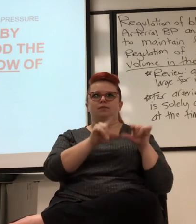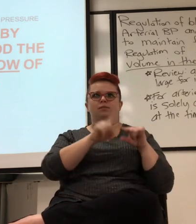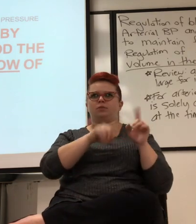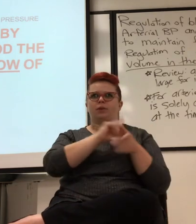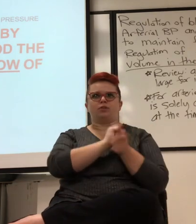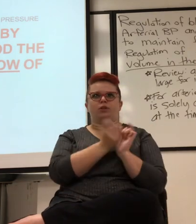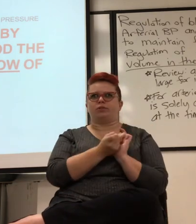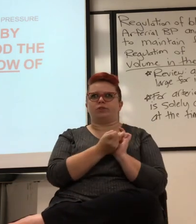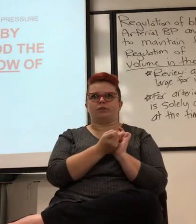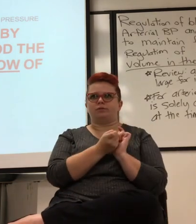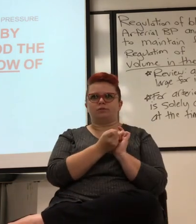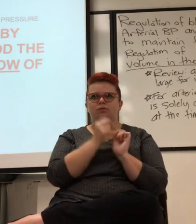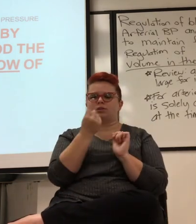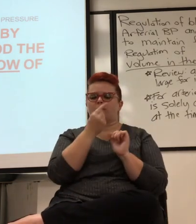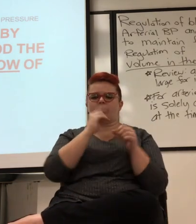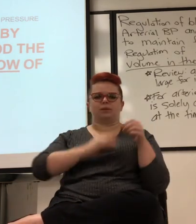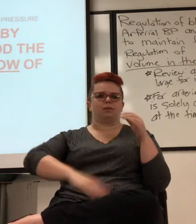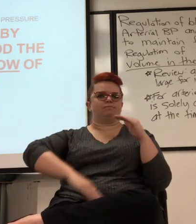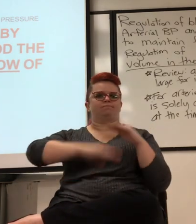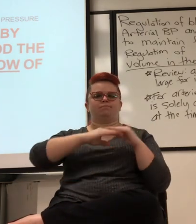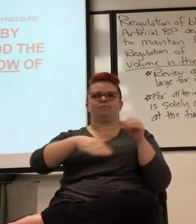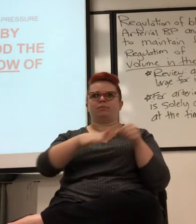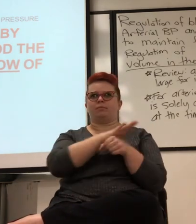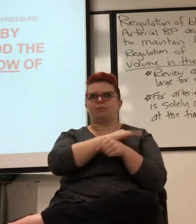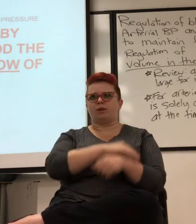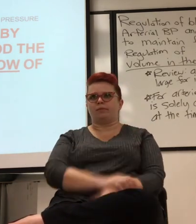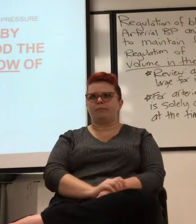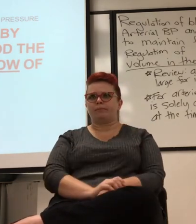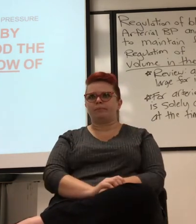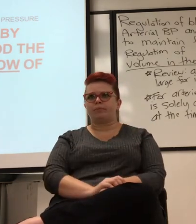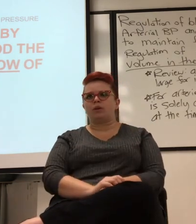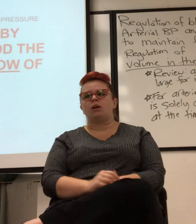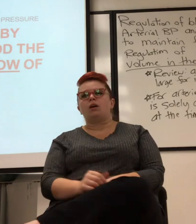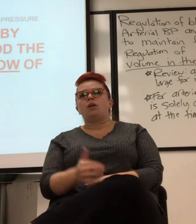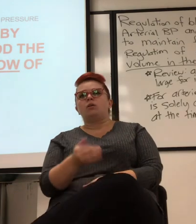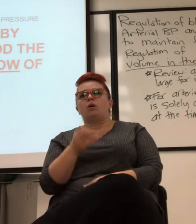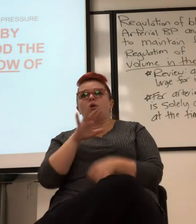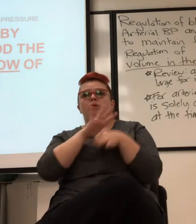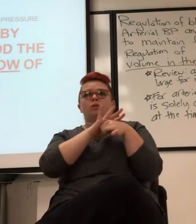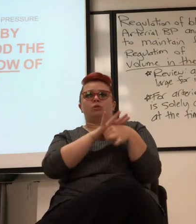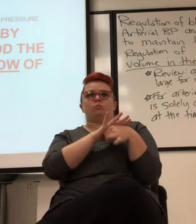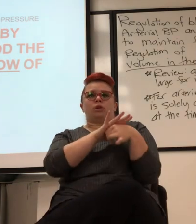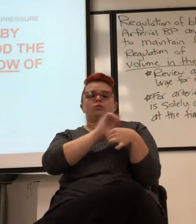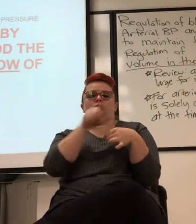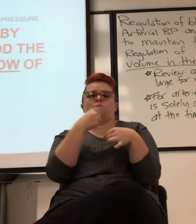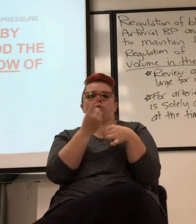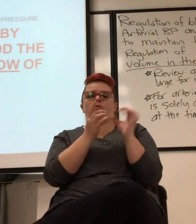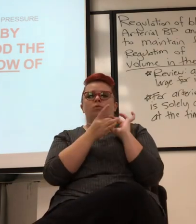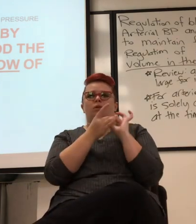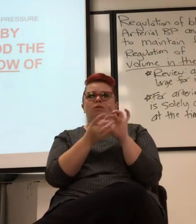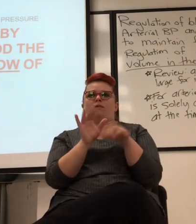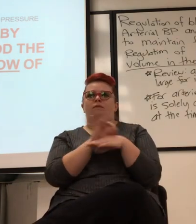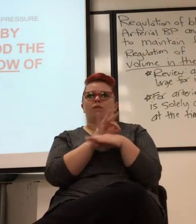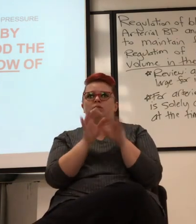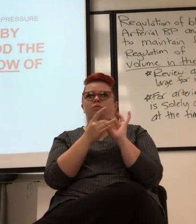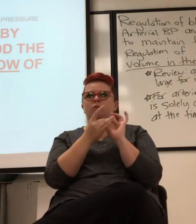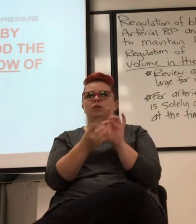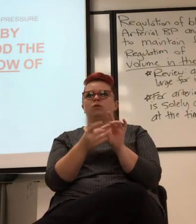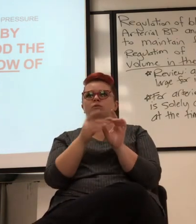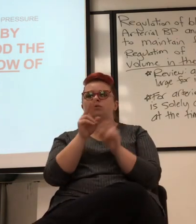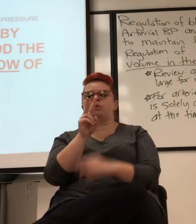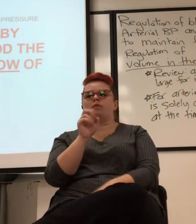at their max capacity. So therefore, pressure is solely a function of the